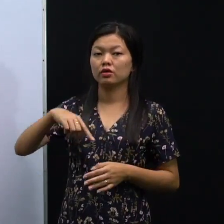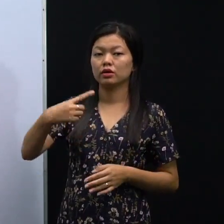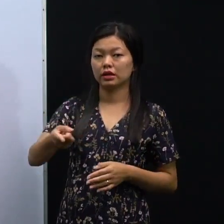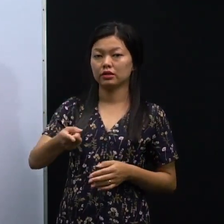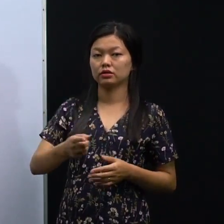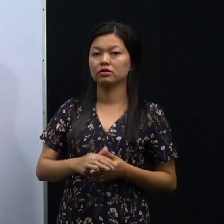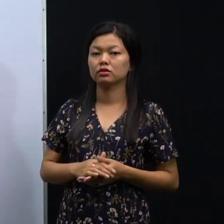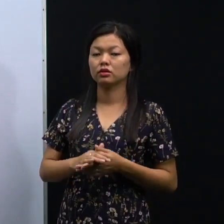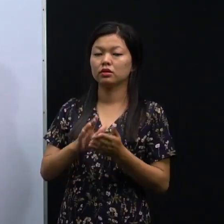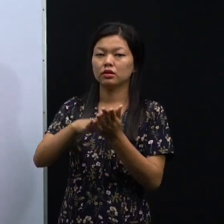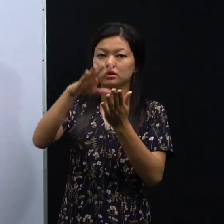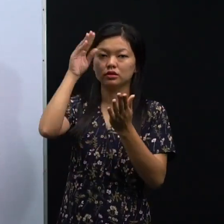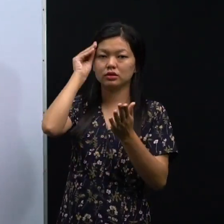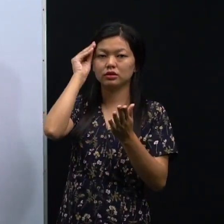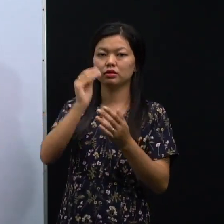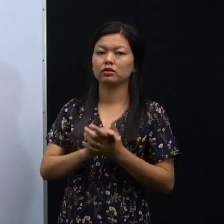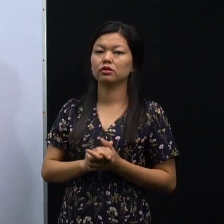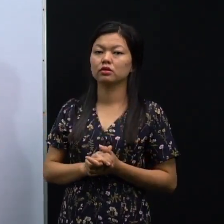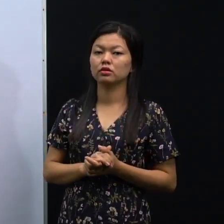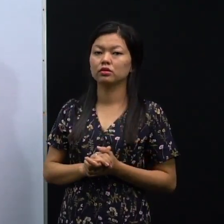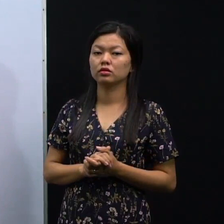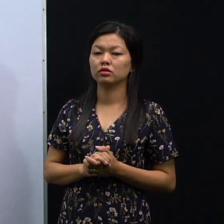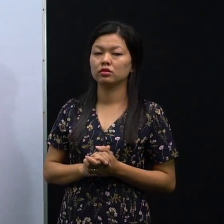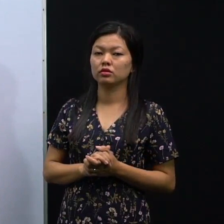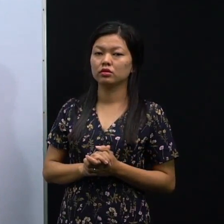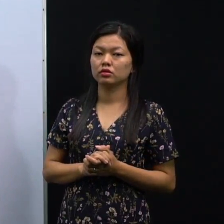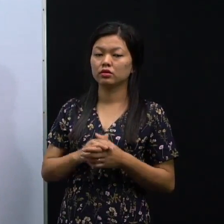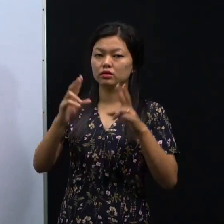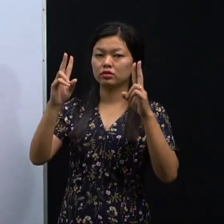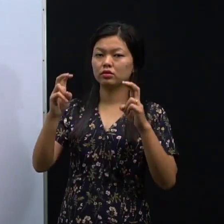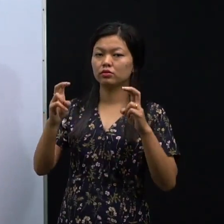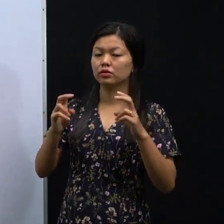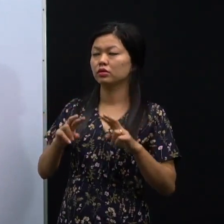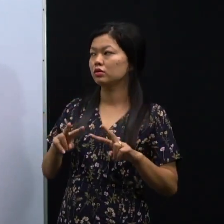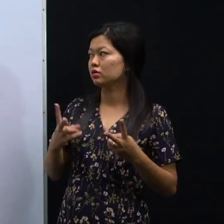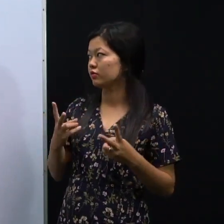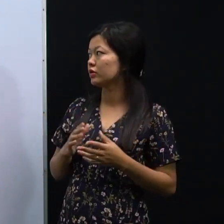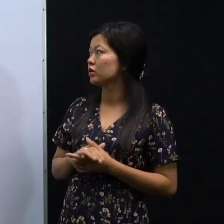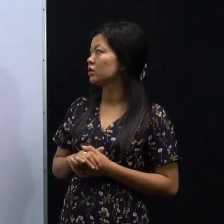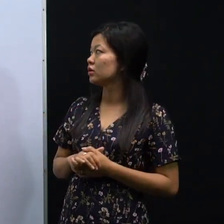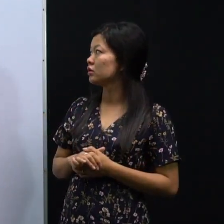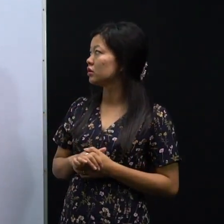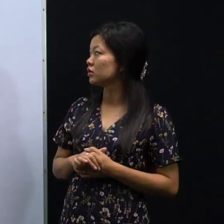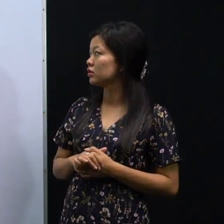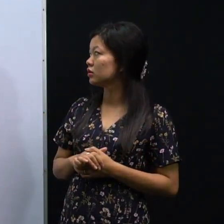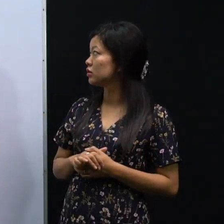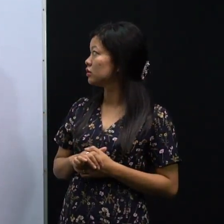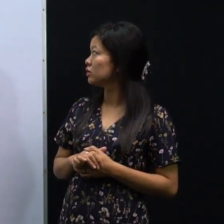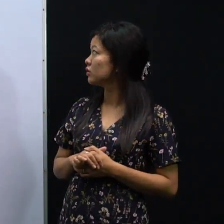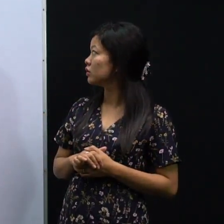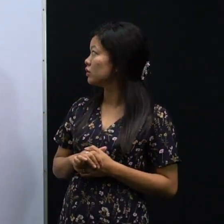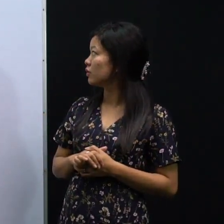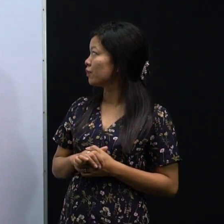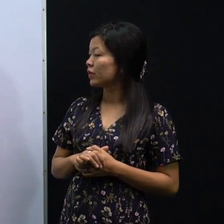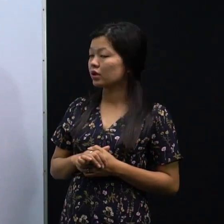we are going to study about the Niels Bohr, okay? Niels Bohr model of an atom. He gave a successful model